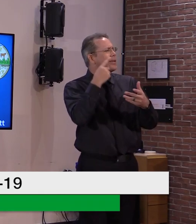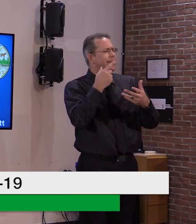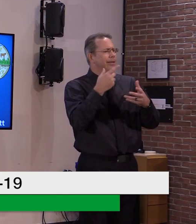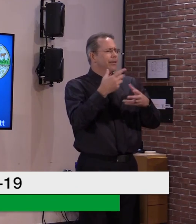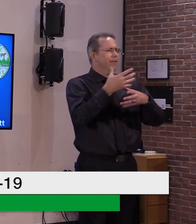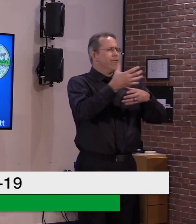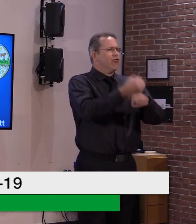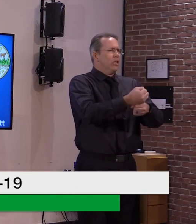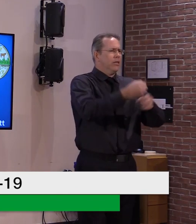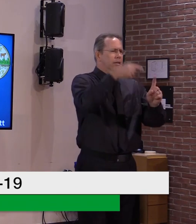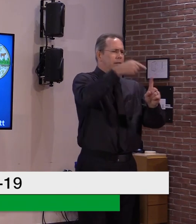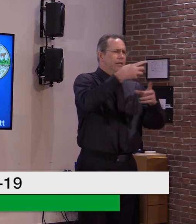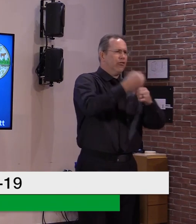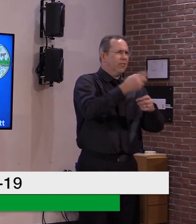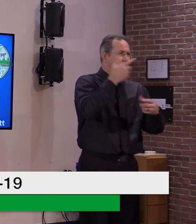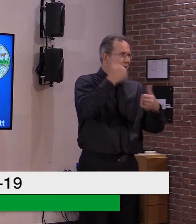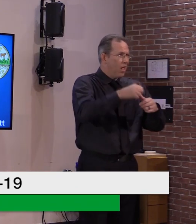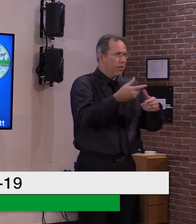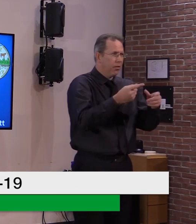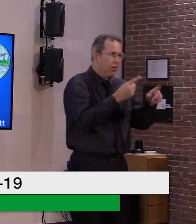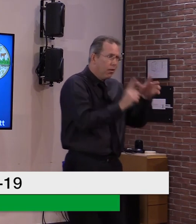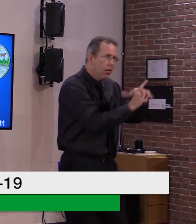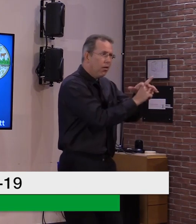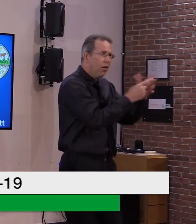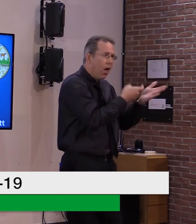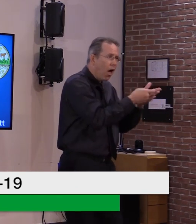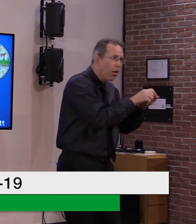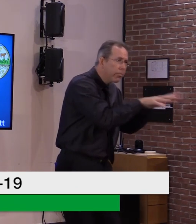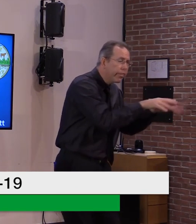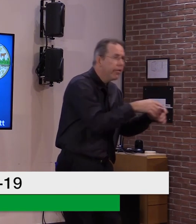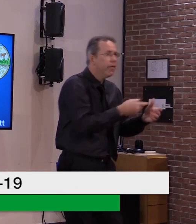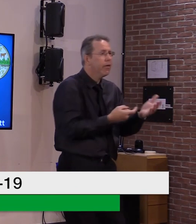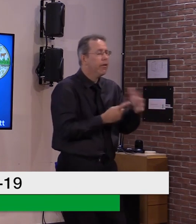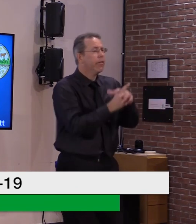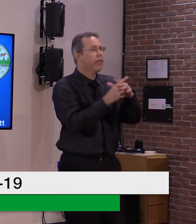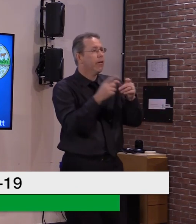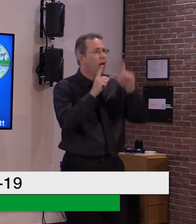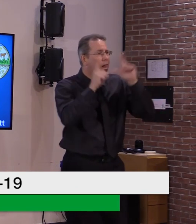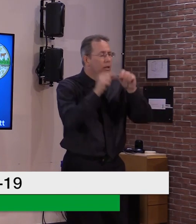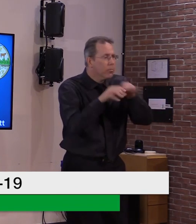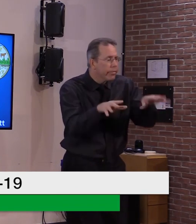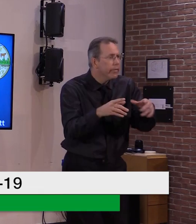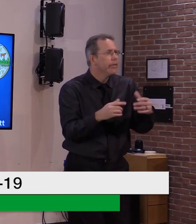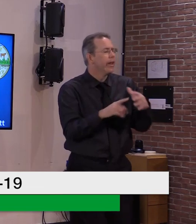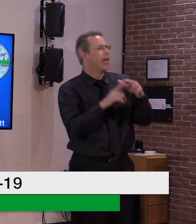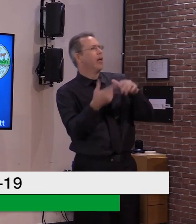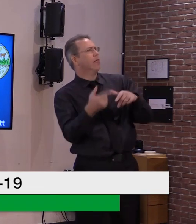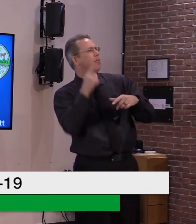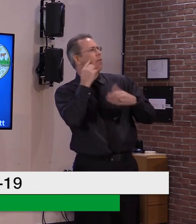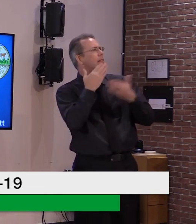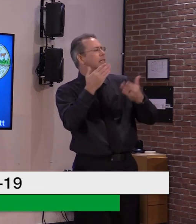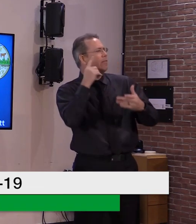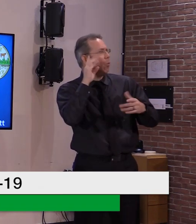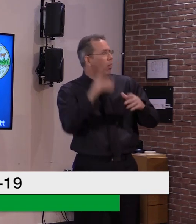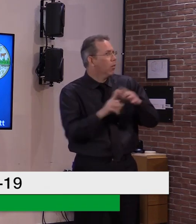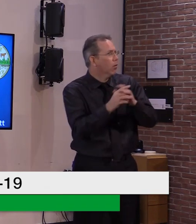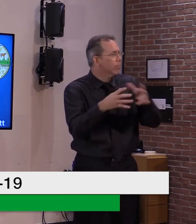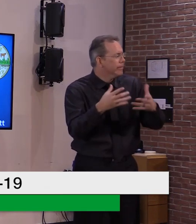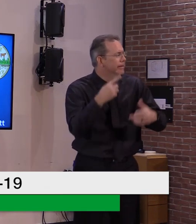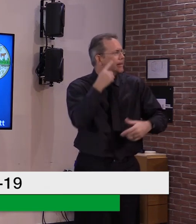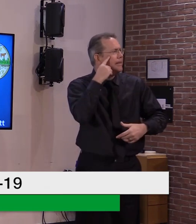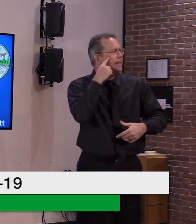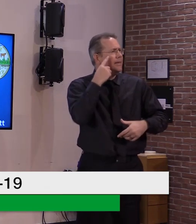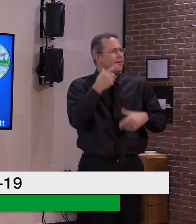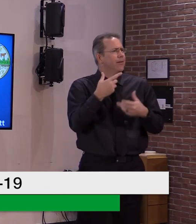movement some some possibility in between when you're asking people to do the right thing and then when